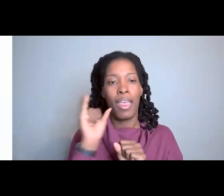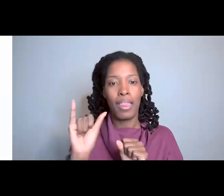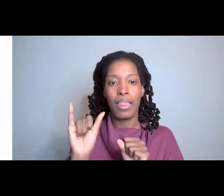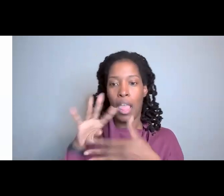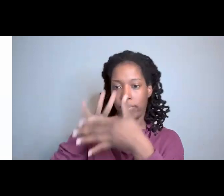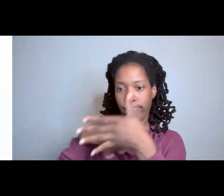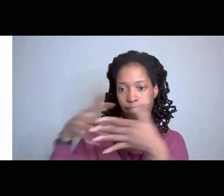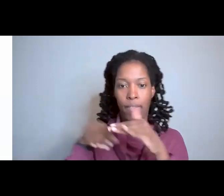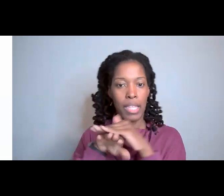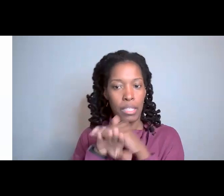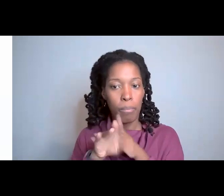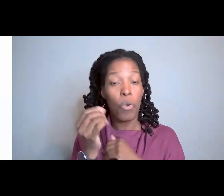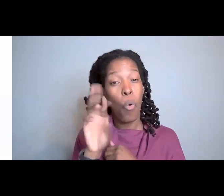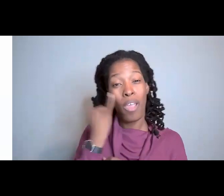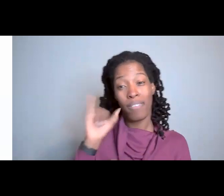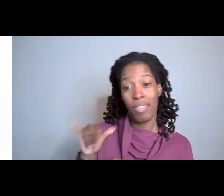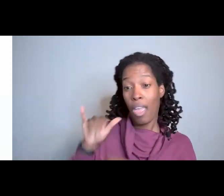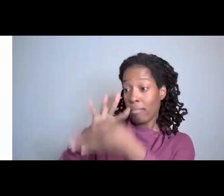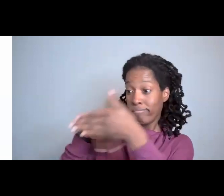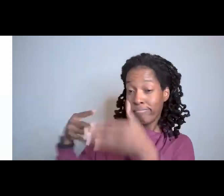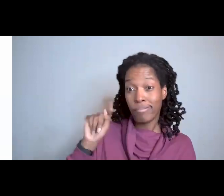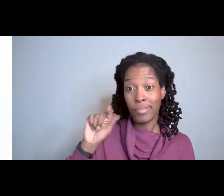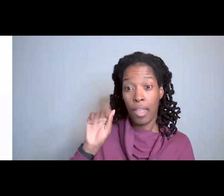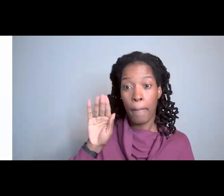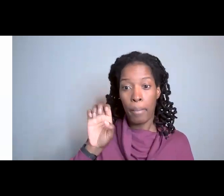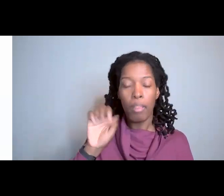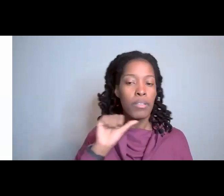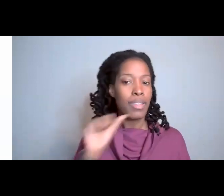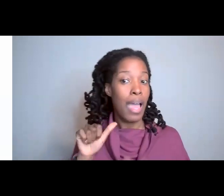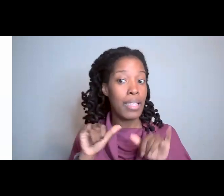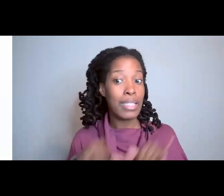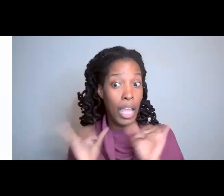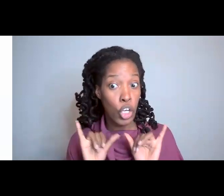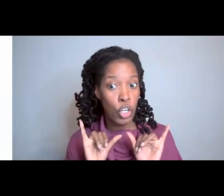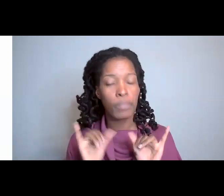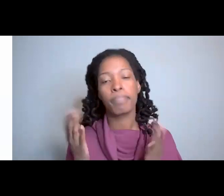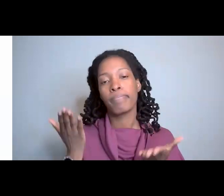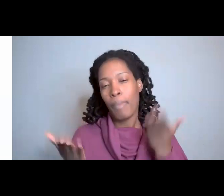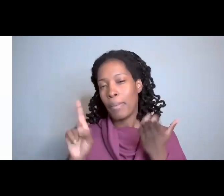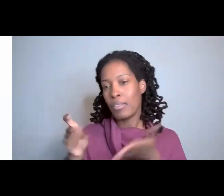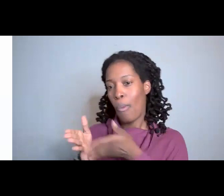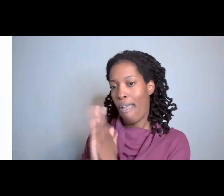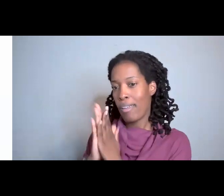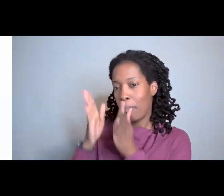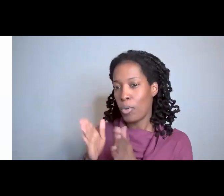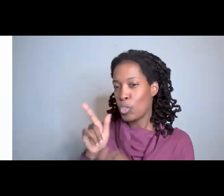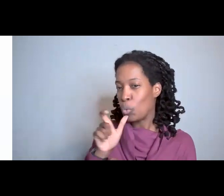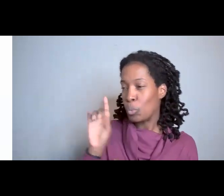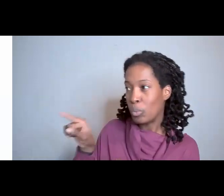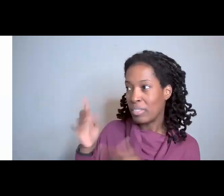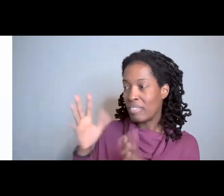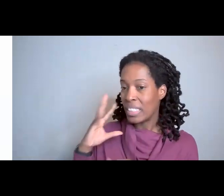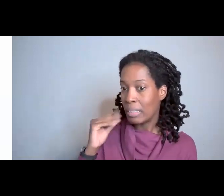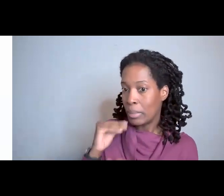or if the table is non-standard, you might need to ask someone with experience.